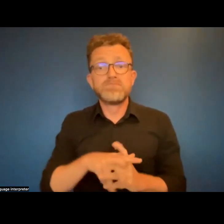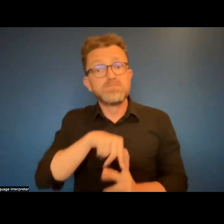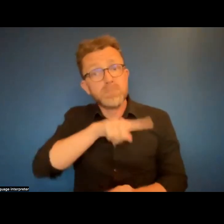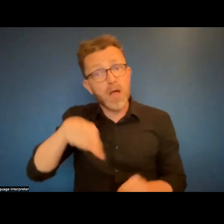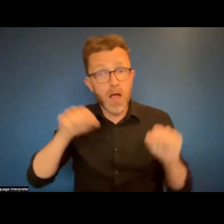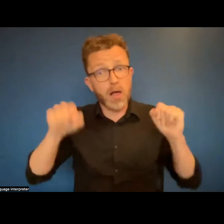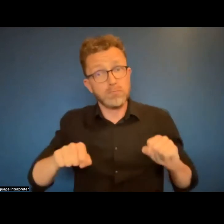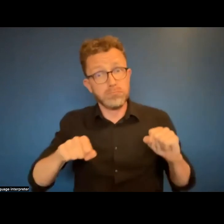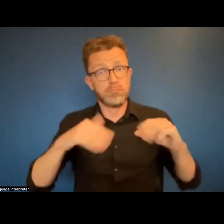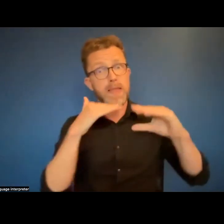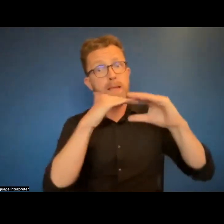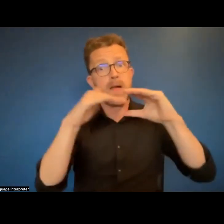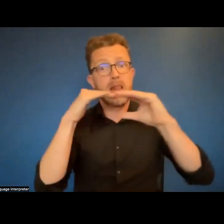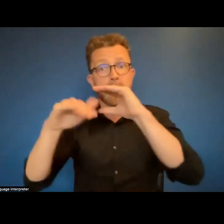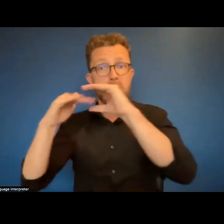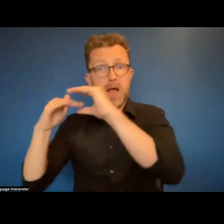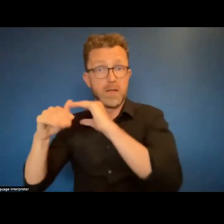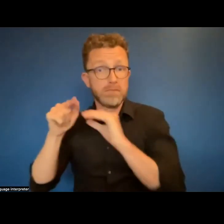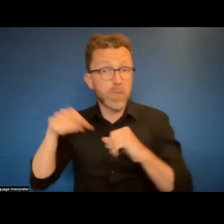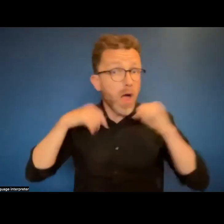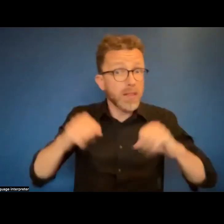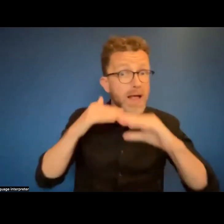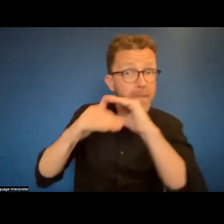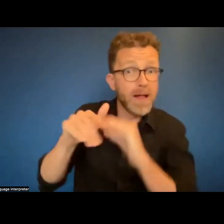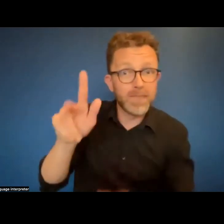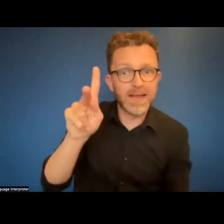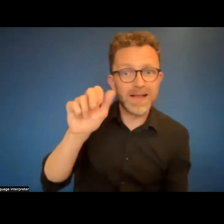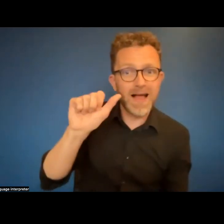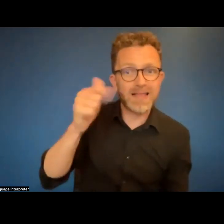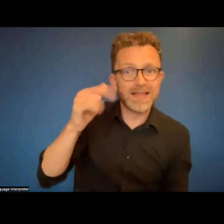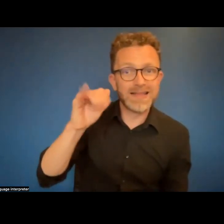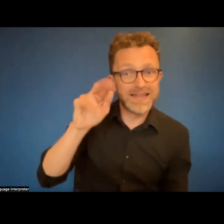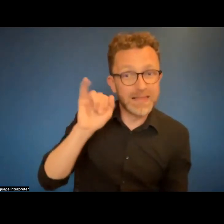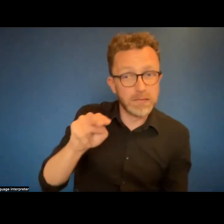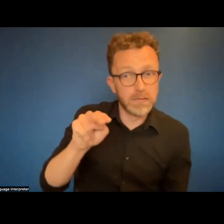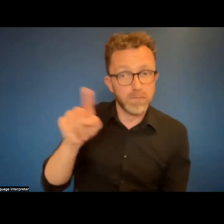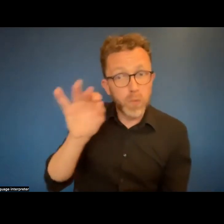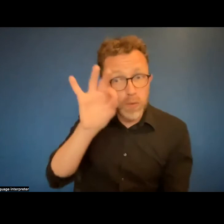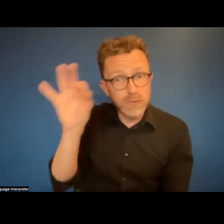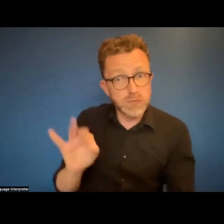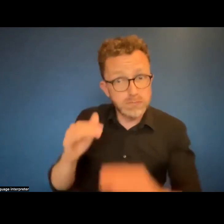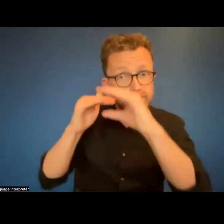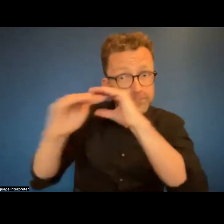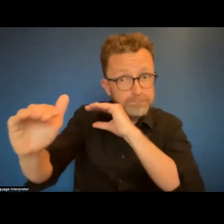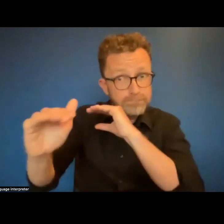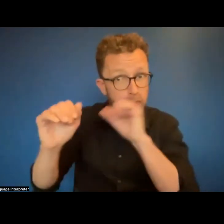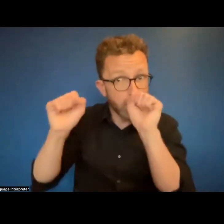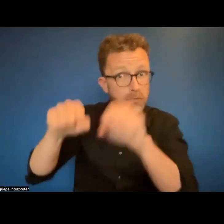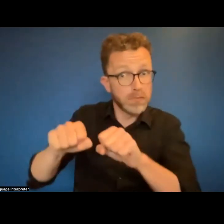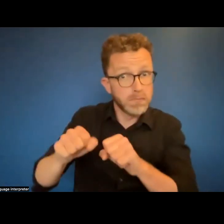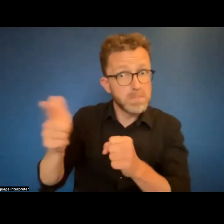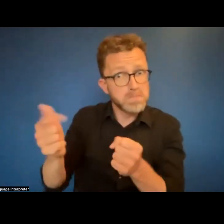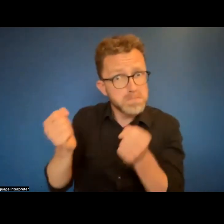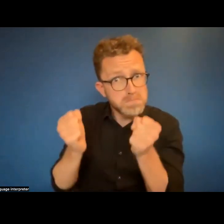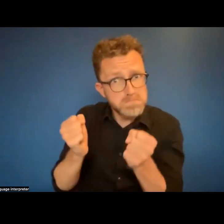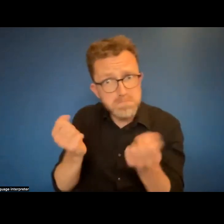in copy to make sure she does understand, she does get that and she responds, because it is very